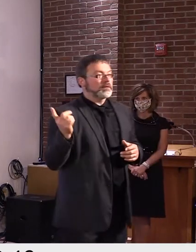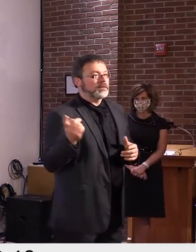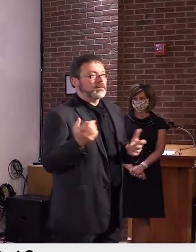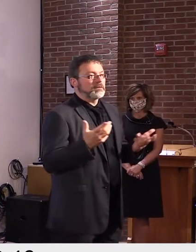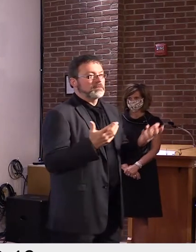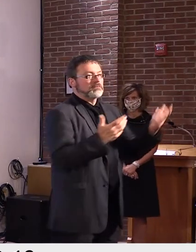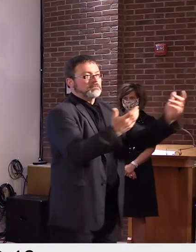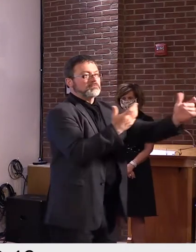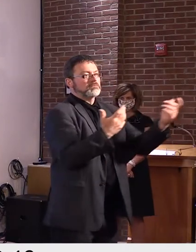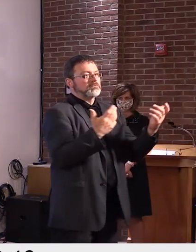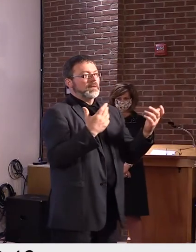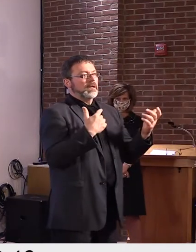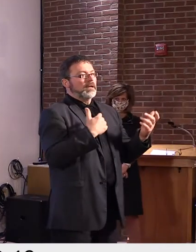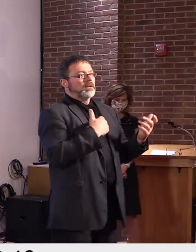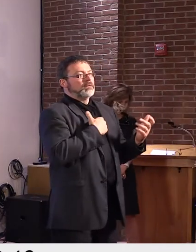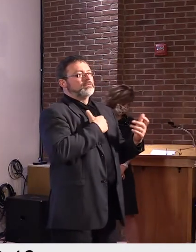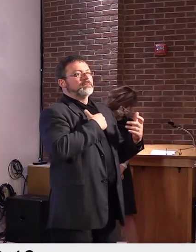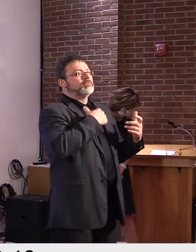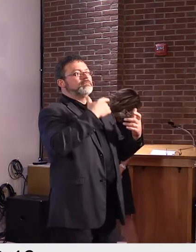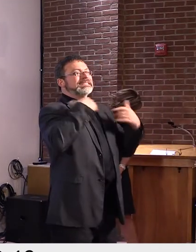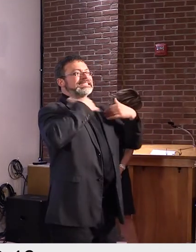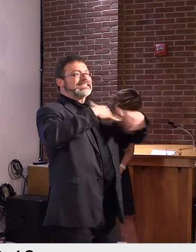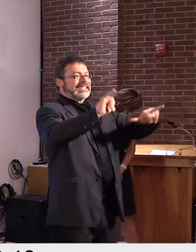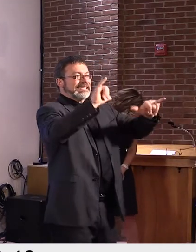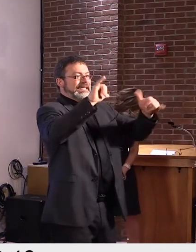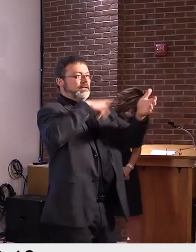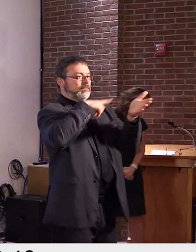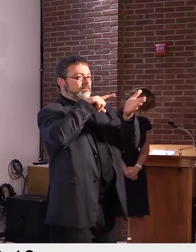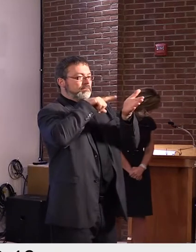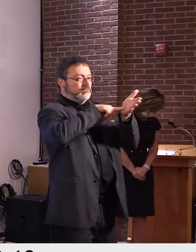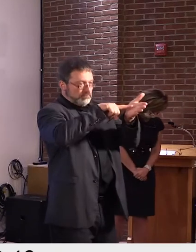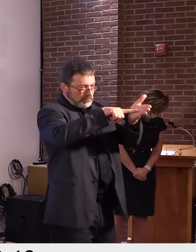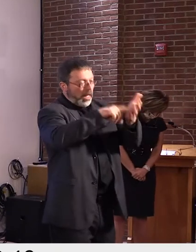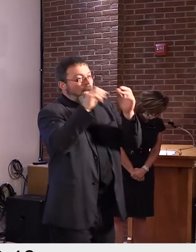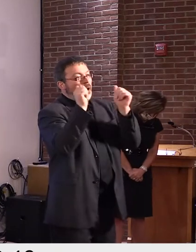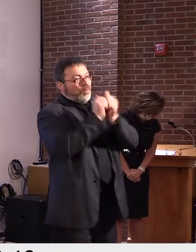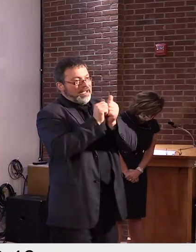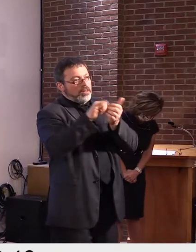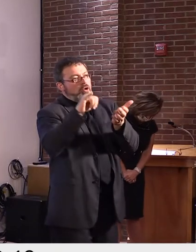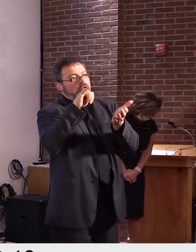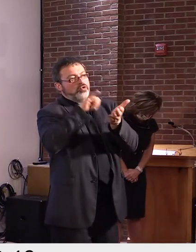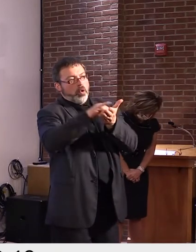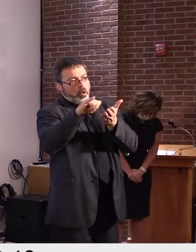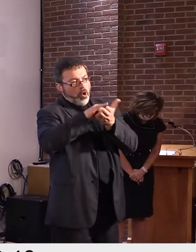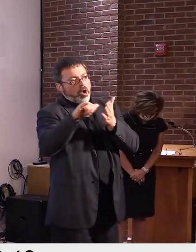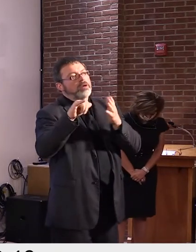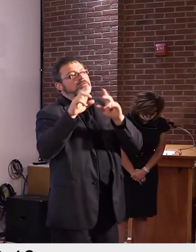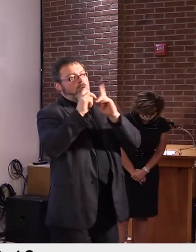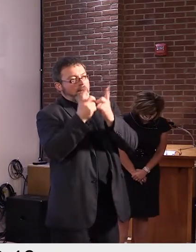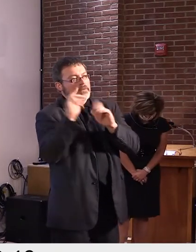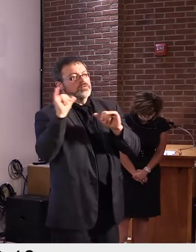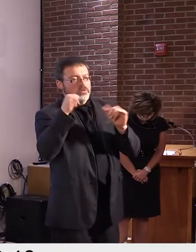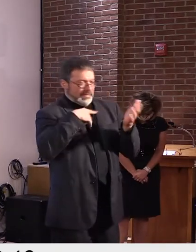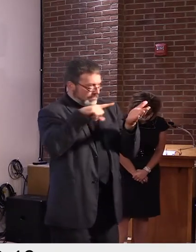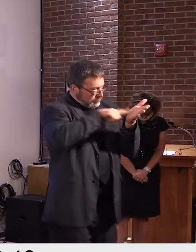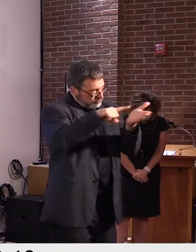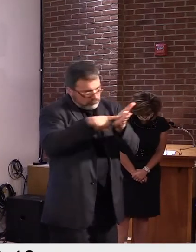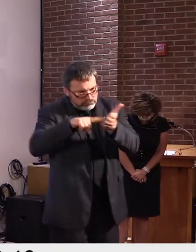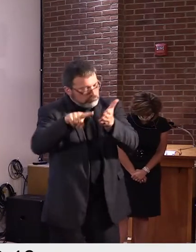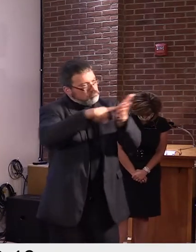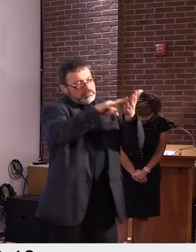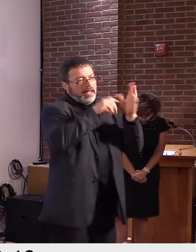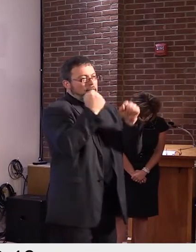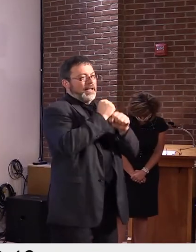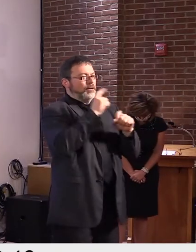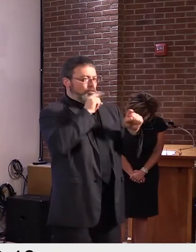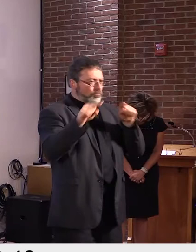Okay. This is another example, as we've said in many times over the course of the last several months, where the virus